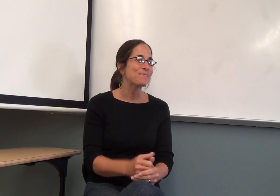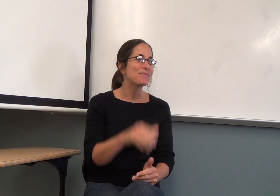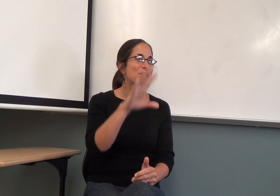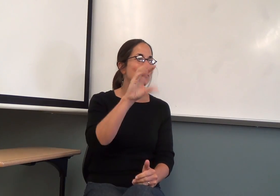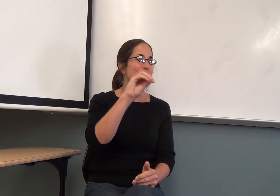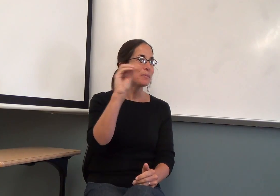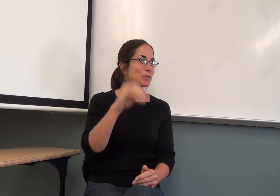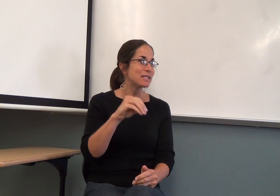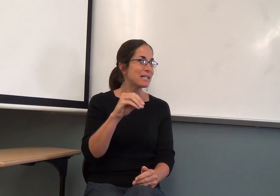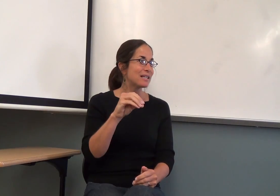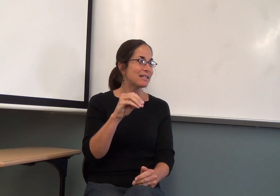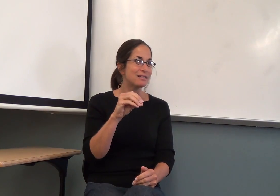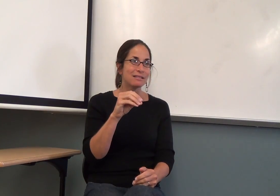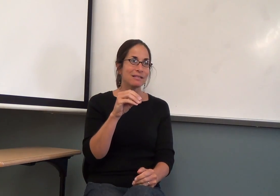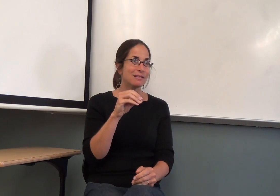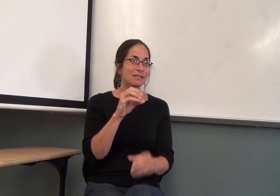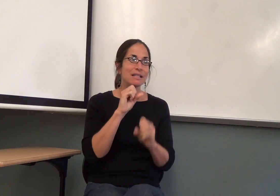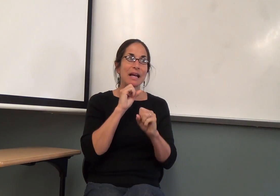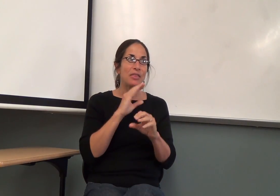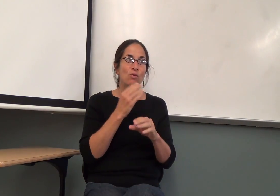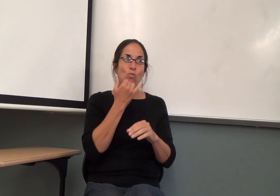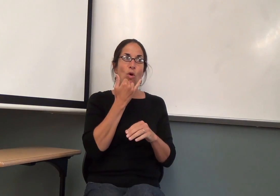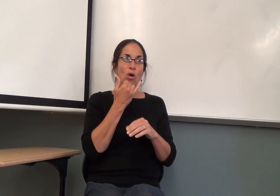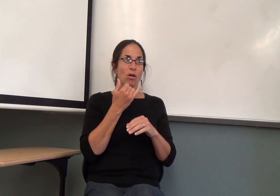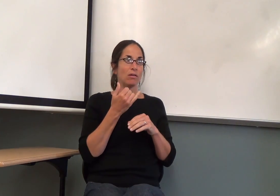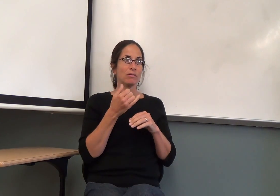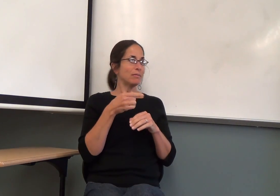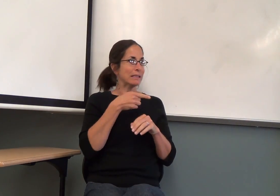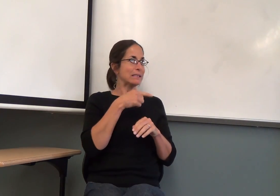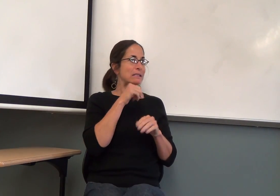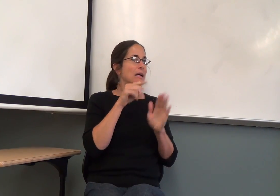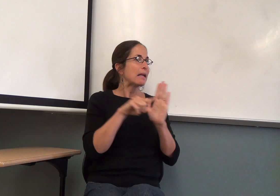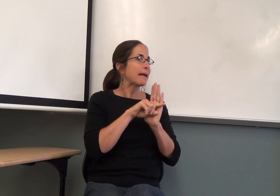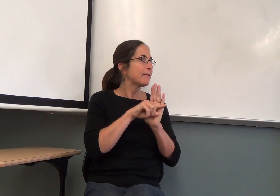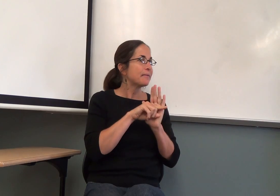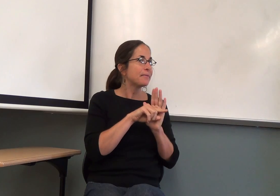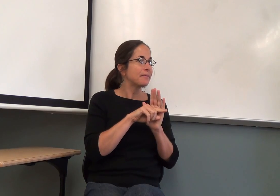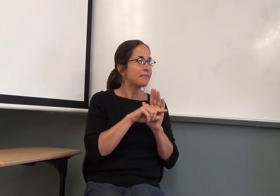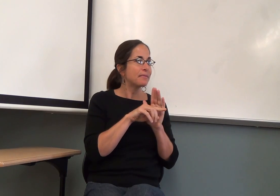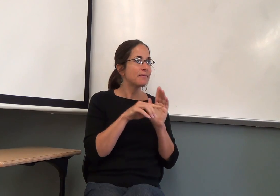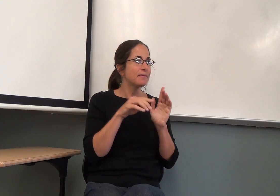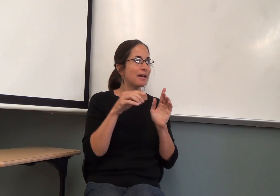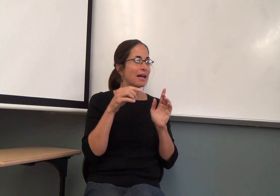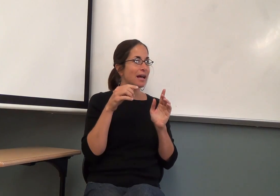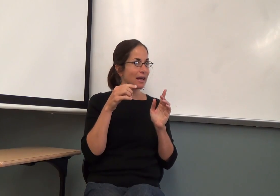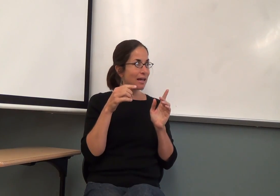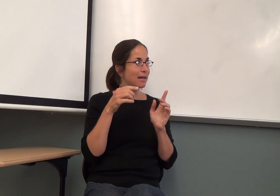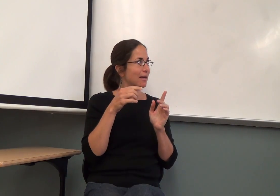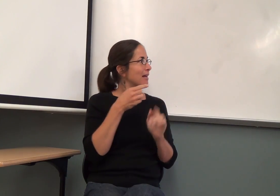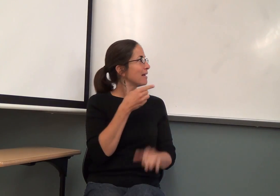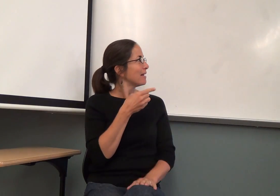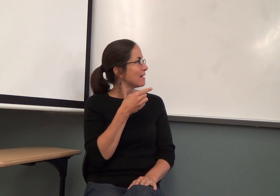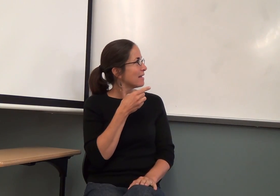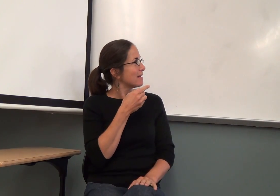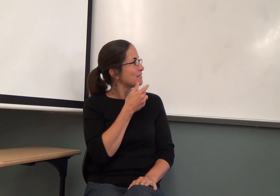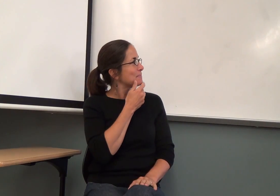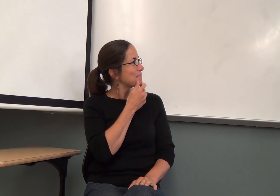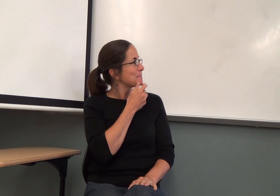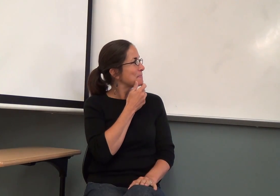50%. Not that you guys, there's nothing wrong with that. So I'm not saying this is a bad thing. But I would go so far as to tell you that our